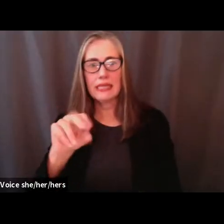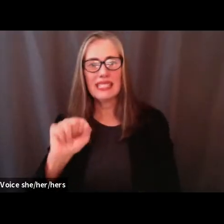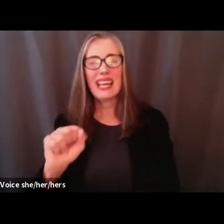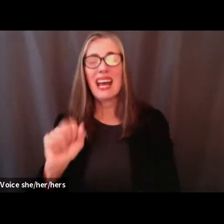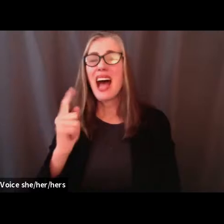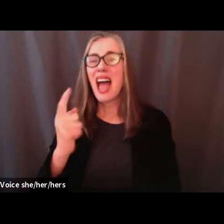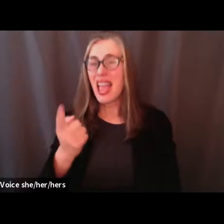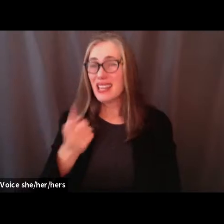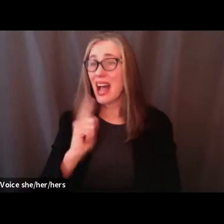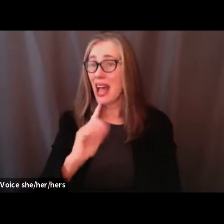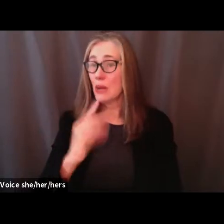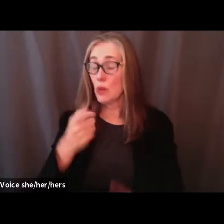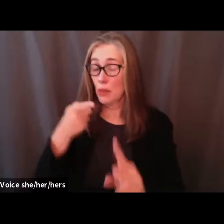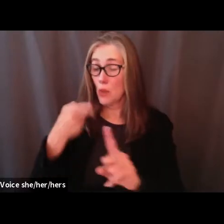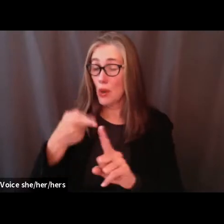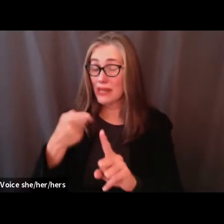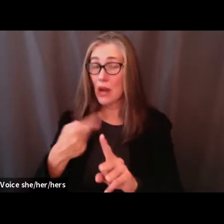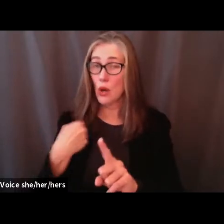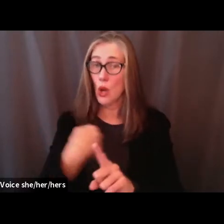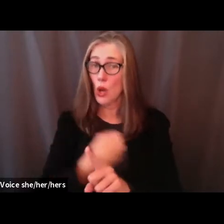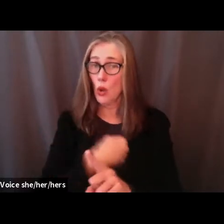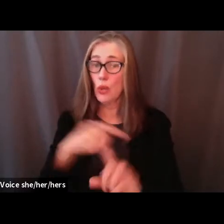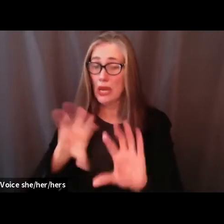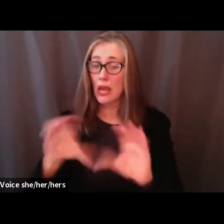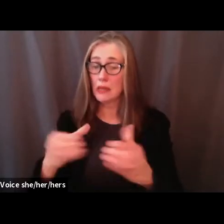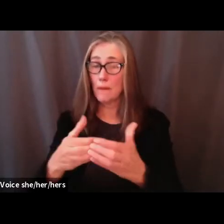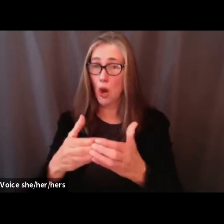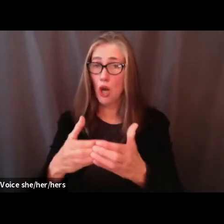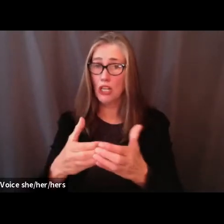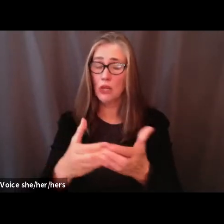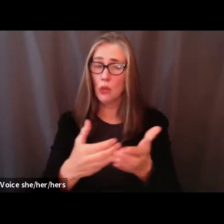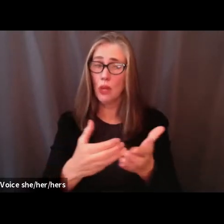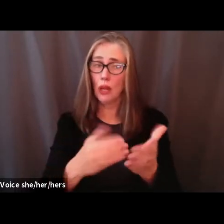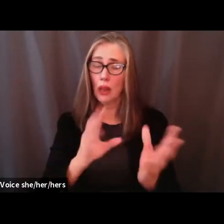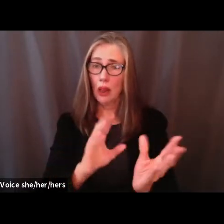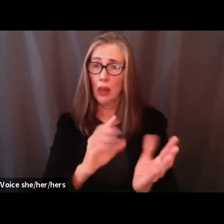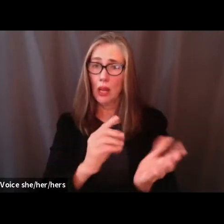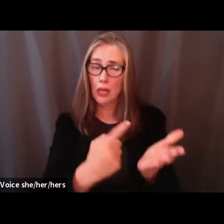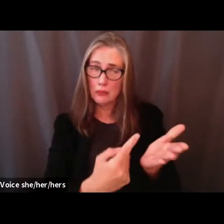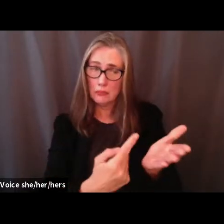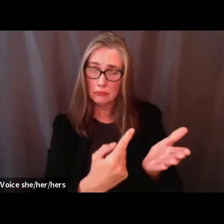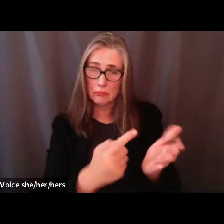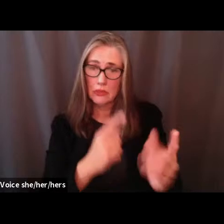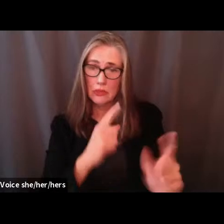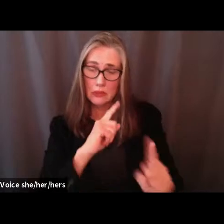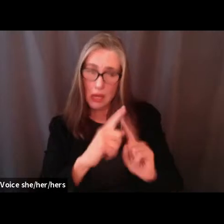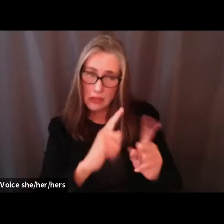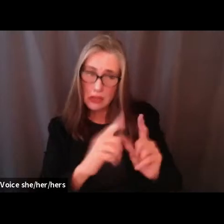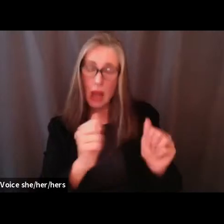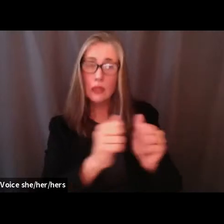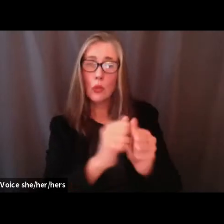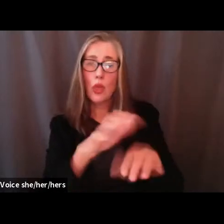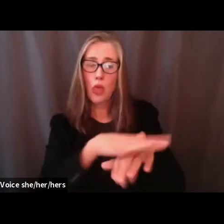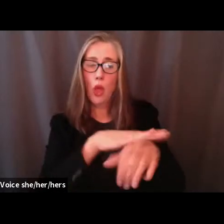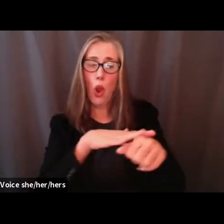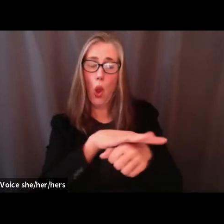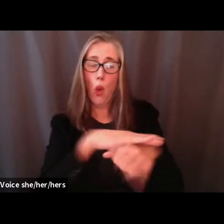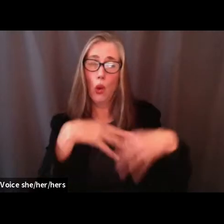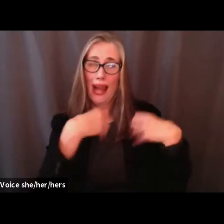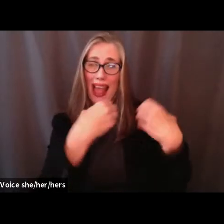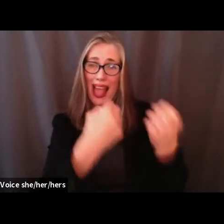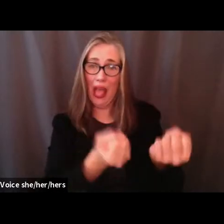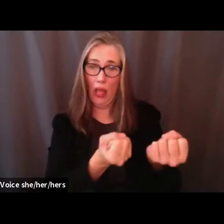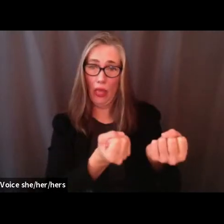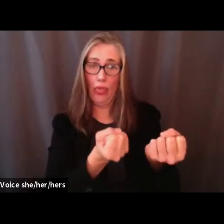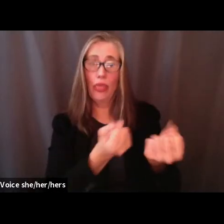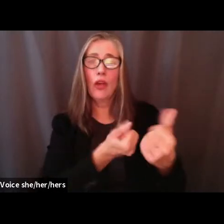with local health officials as to how we should proceed, and we